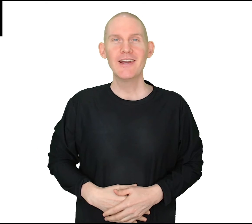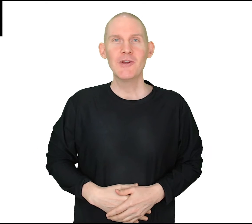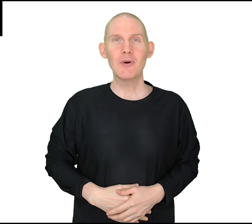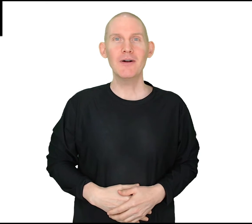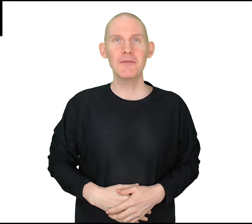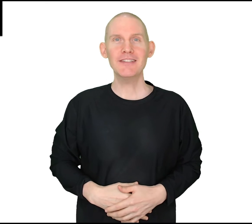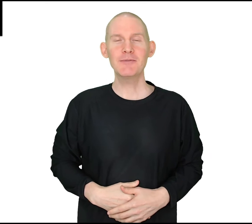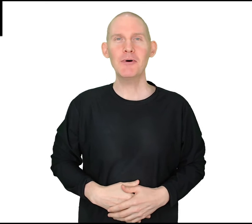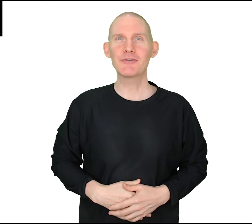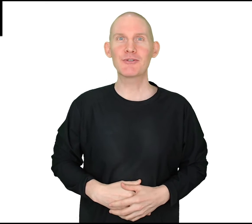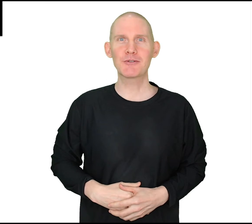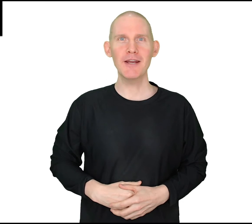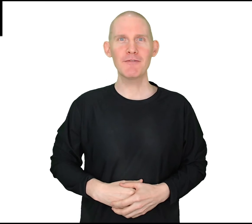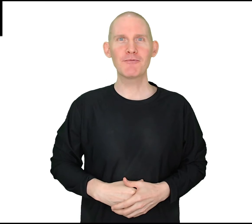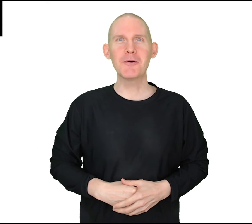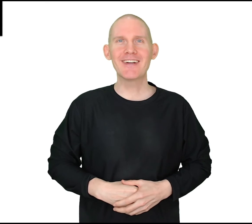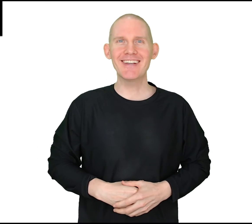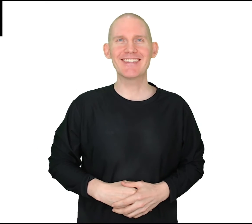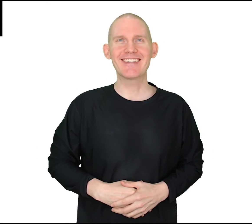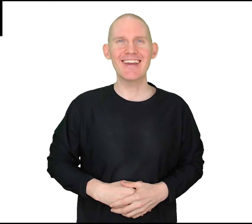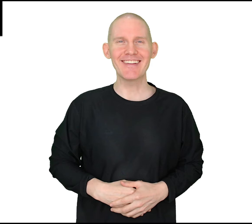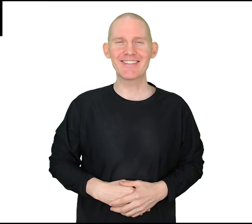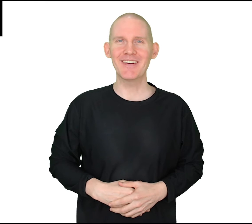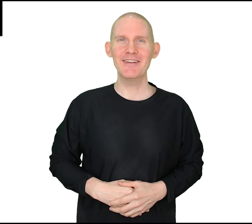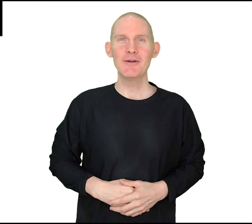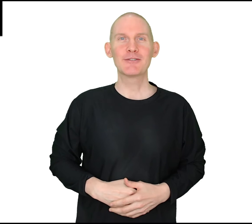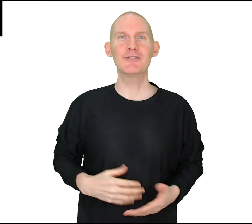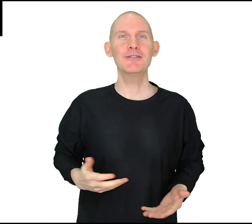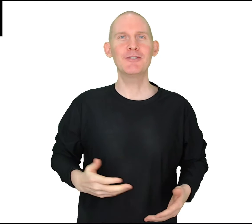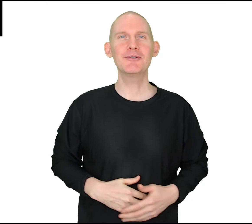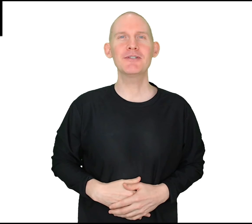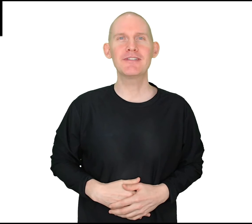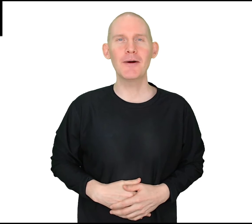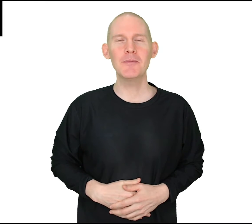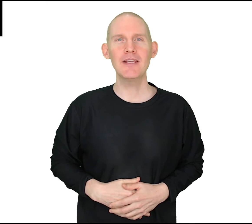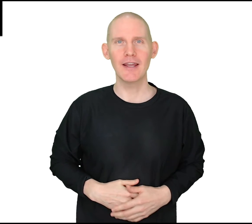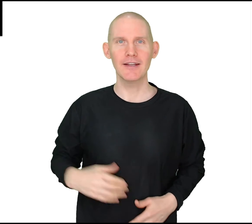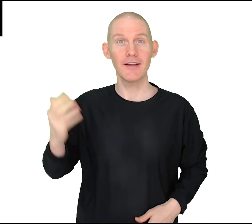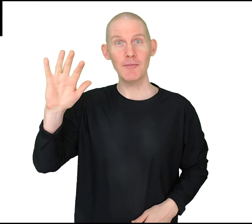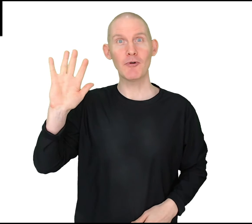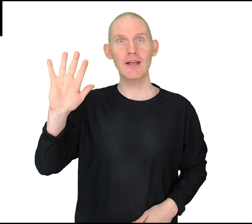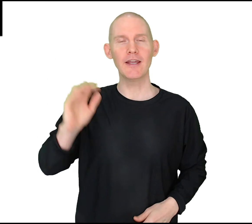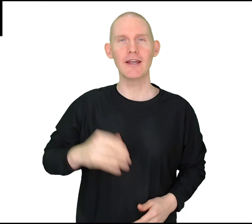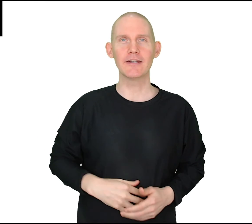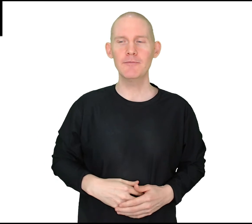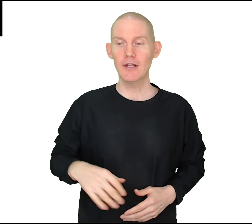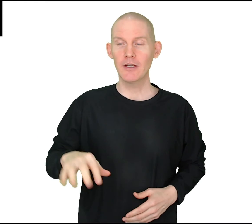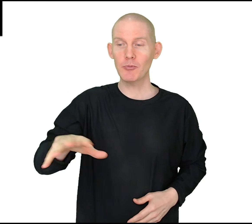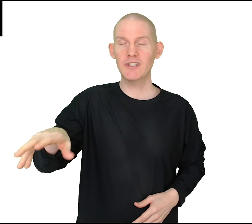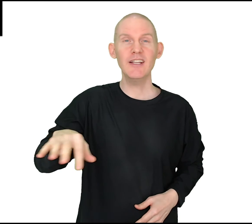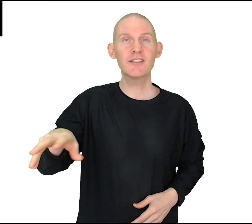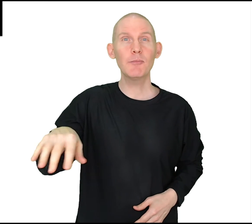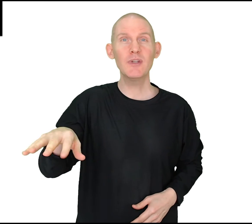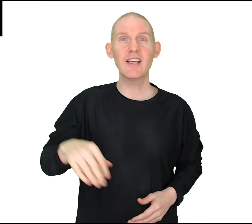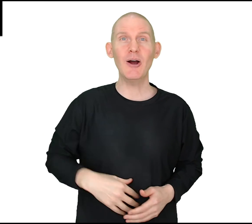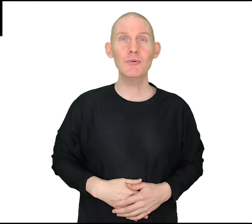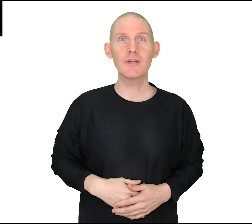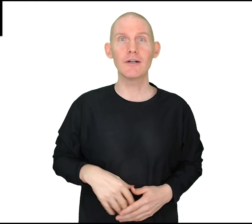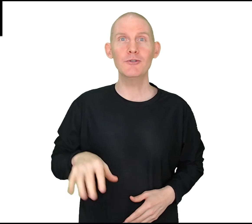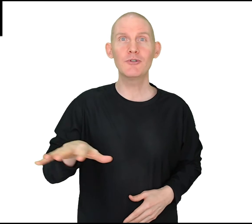Well, that's about as straightforward as it gets, right? So just use your dominant hand. I'm right-handed. Now pretend something's out there. You grab